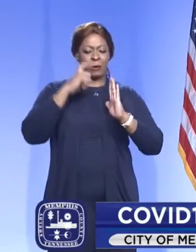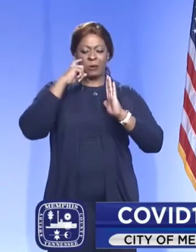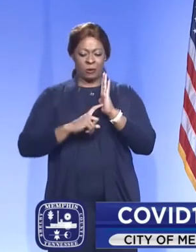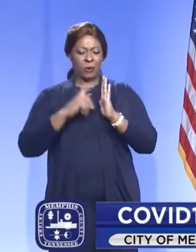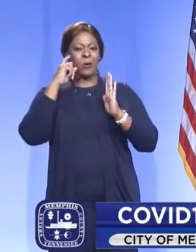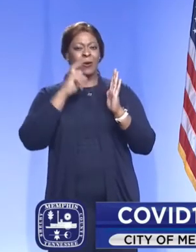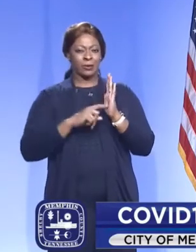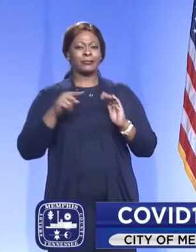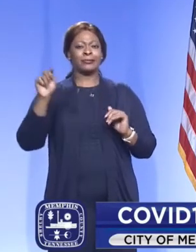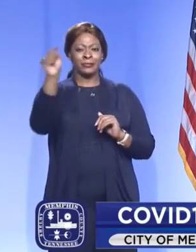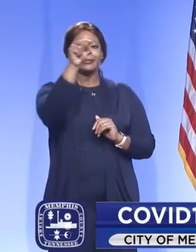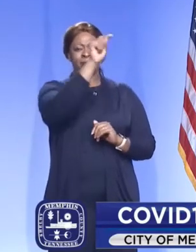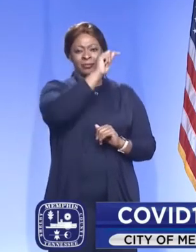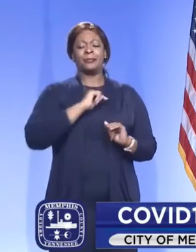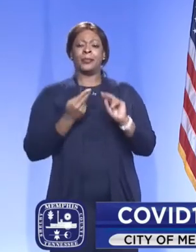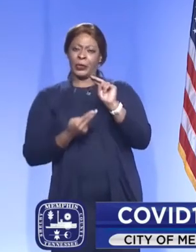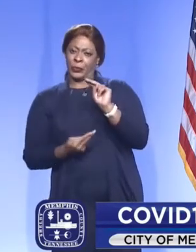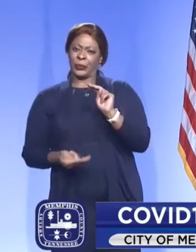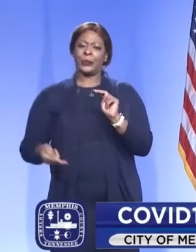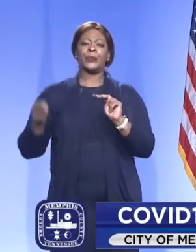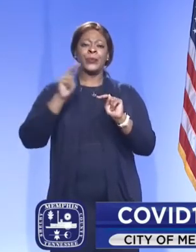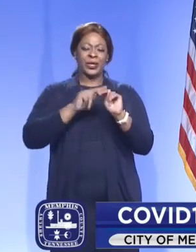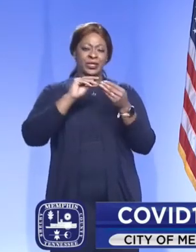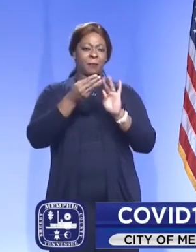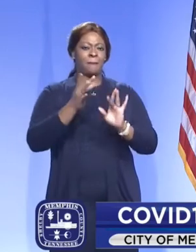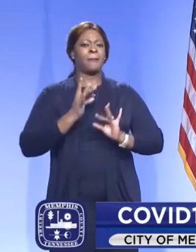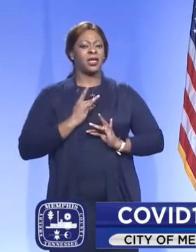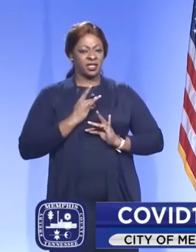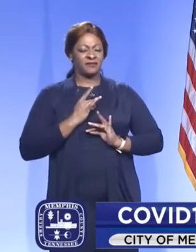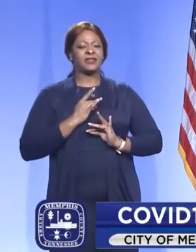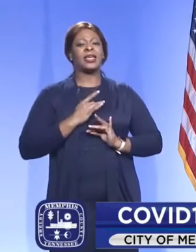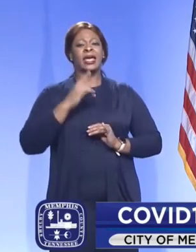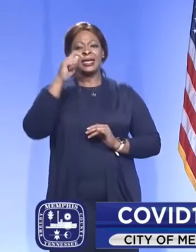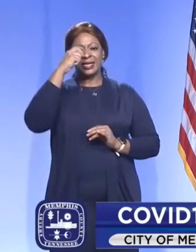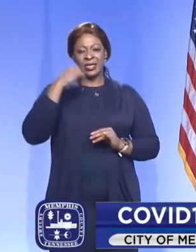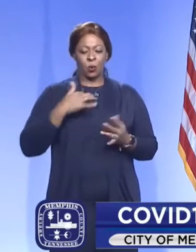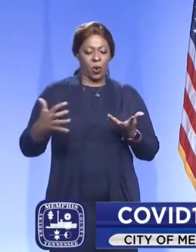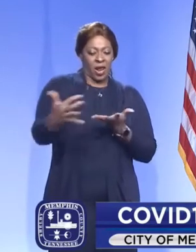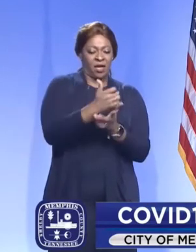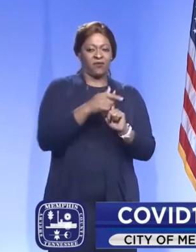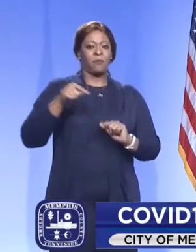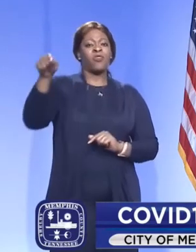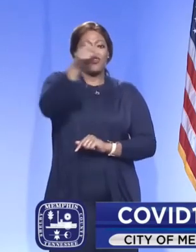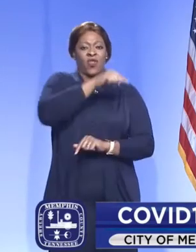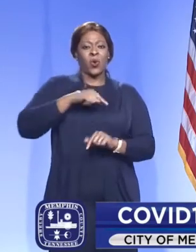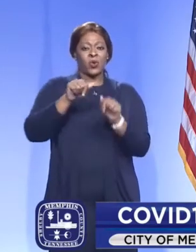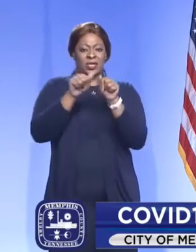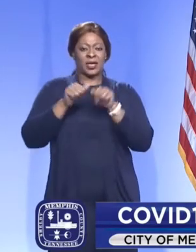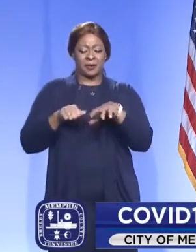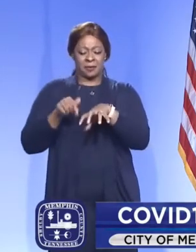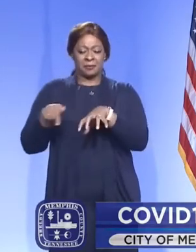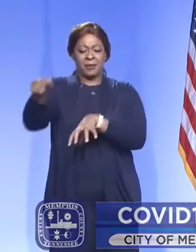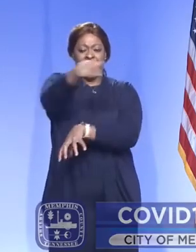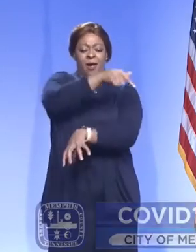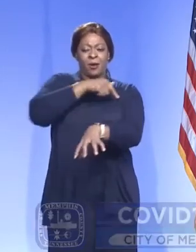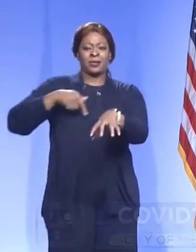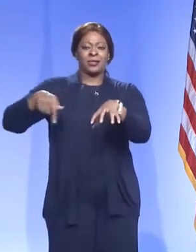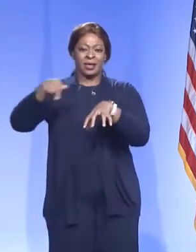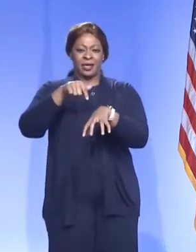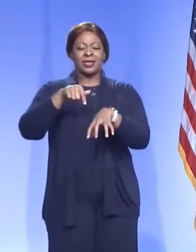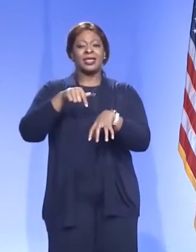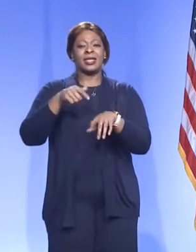communities on the outside of the 240 loop and moving eastward through the county and northward through the county. So in